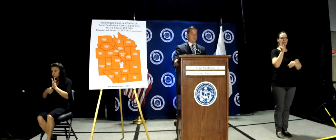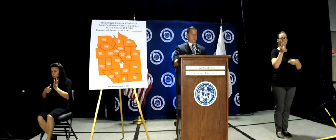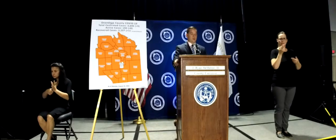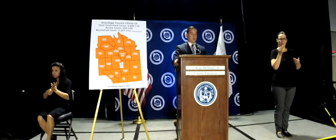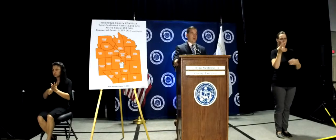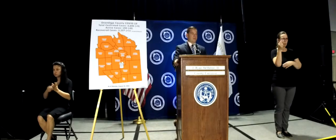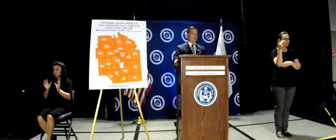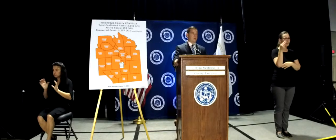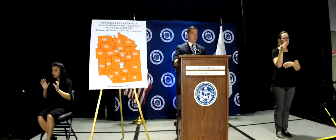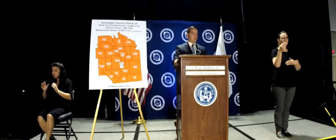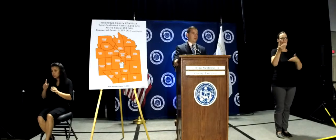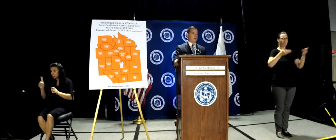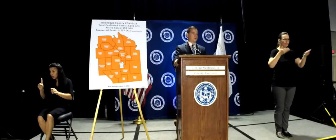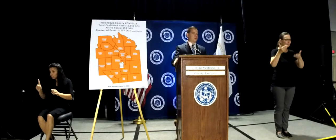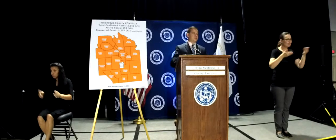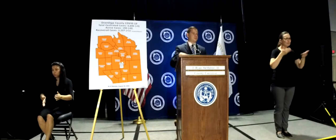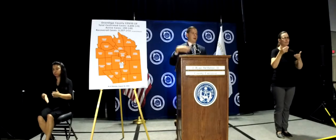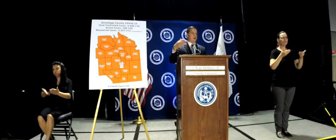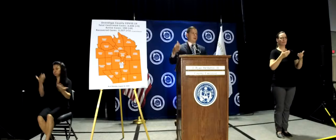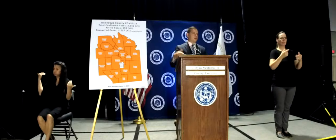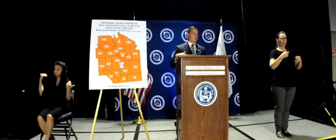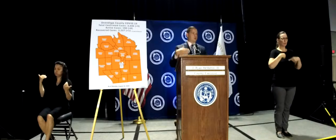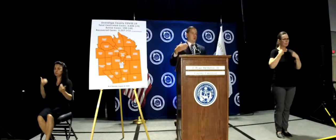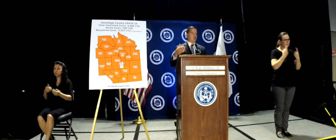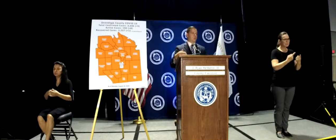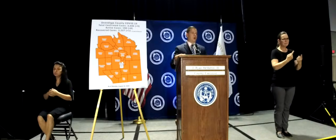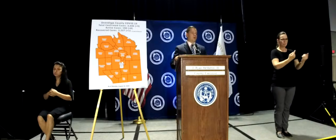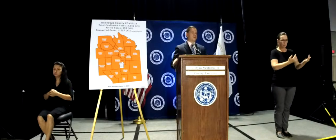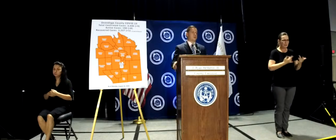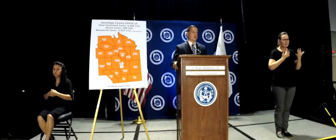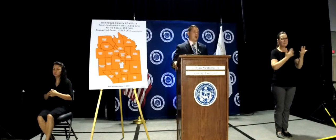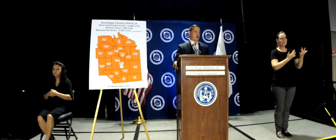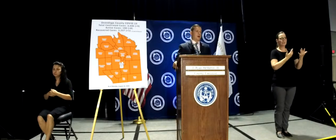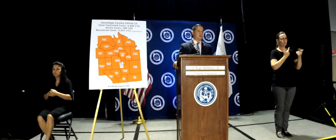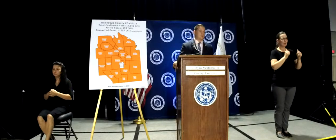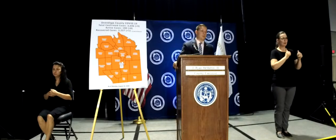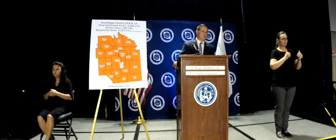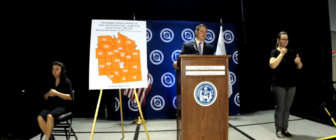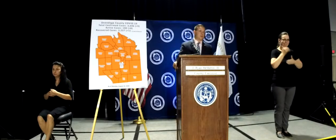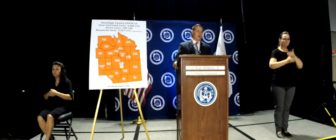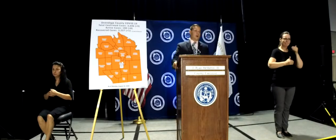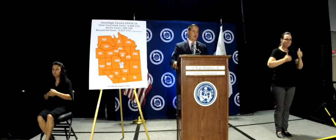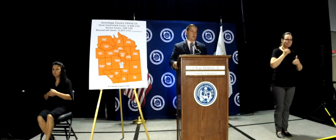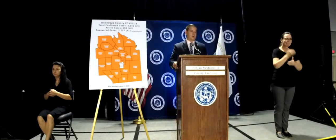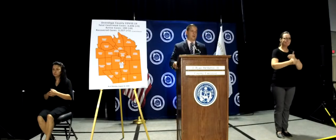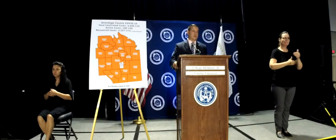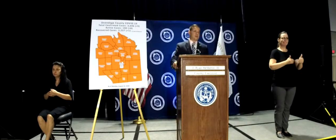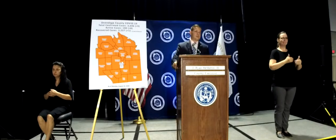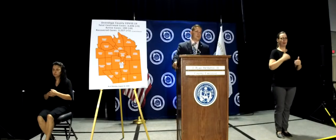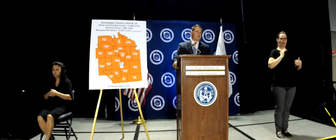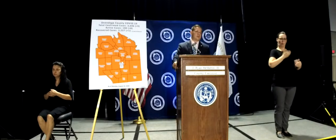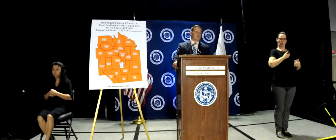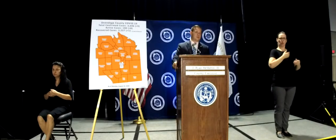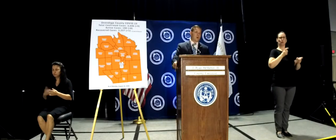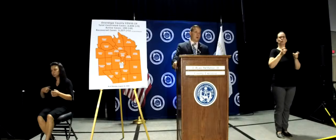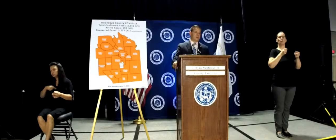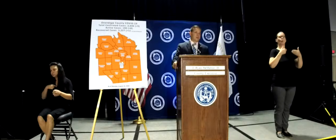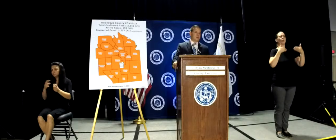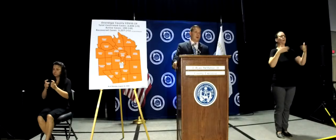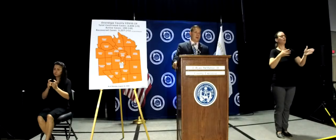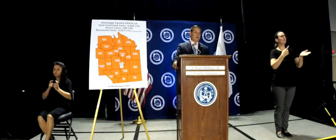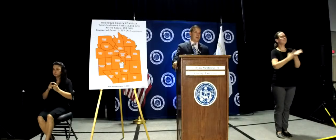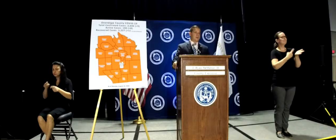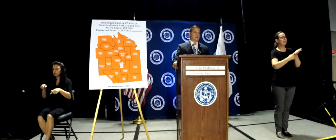do, and we have been doing what we need to do. So this has been the control room calls, some of the talk about getting these industries